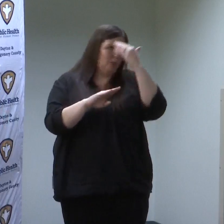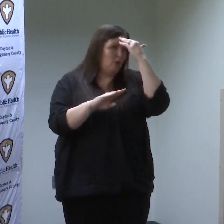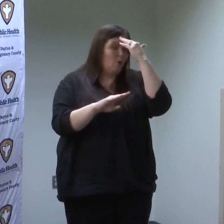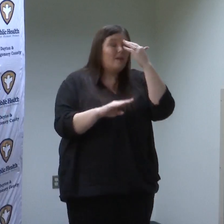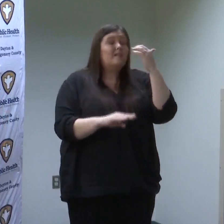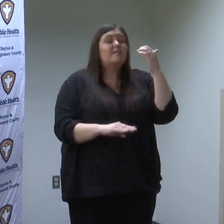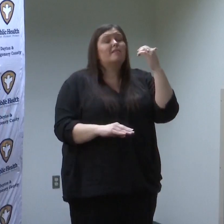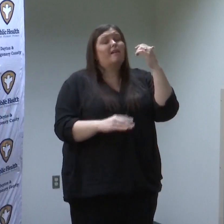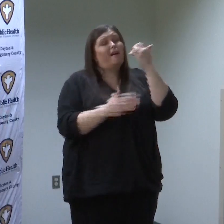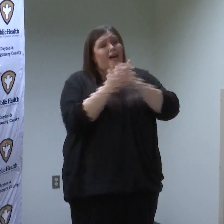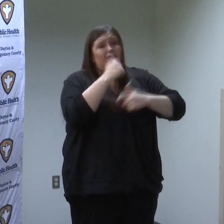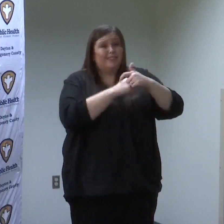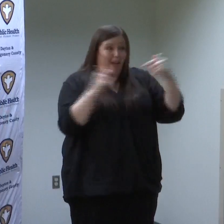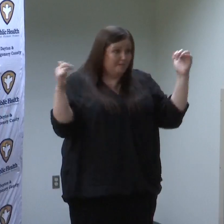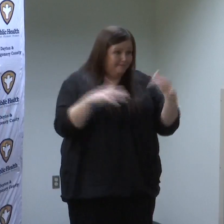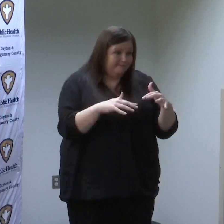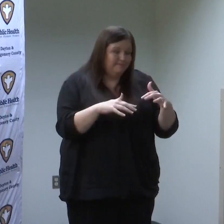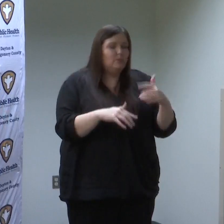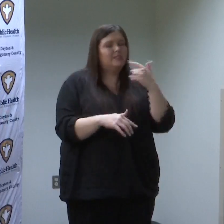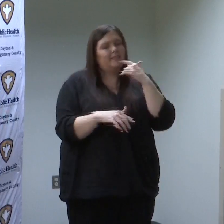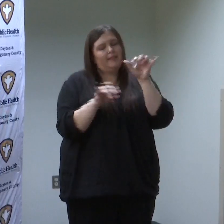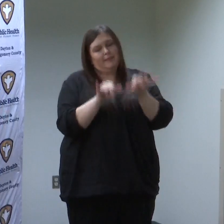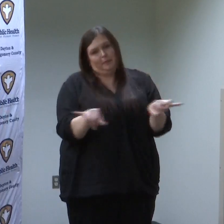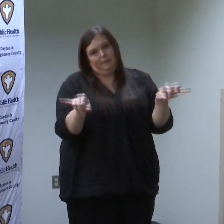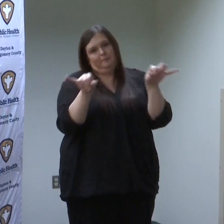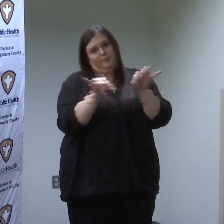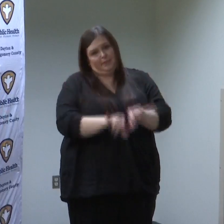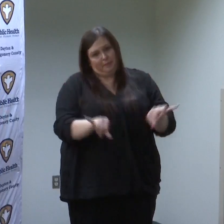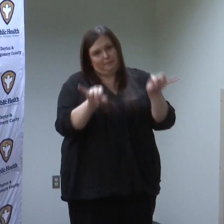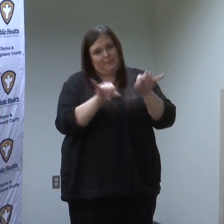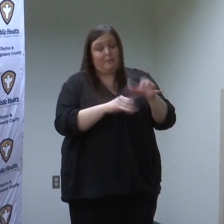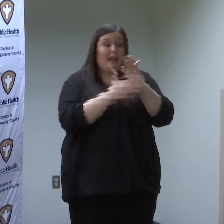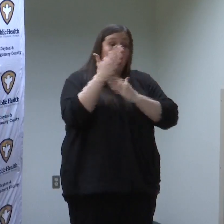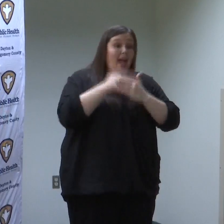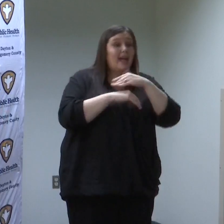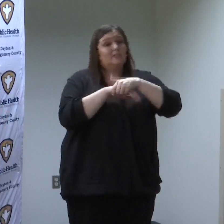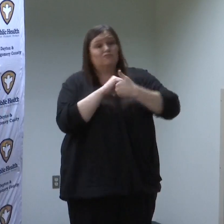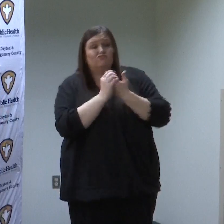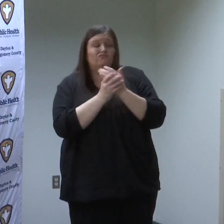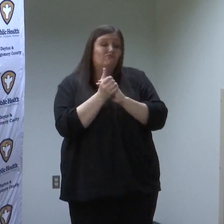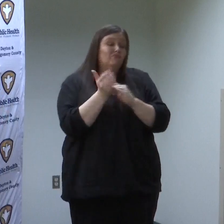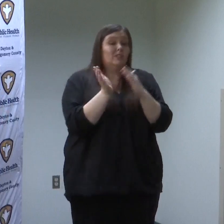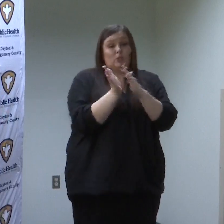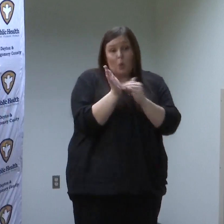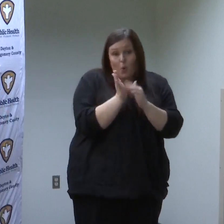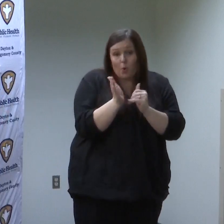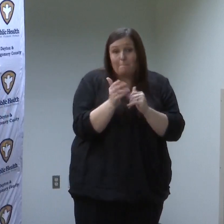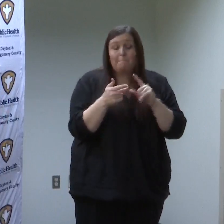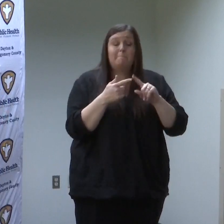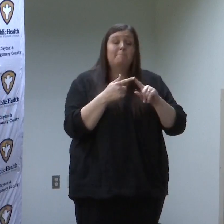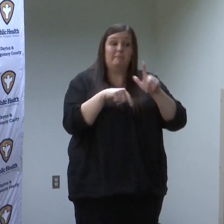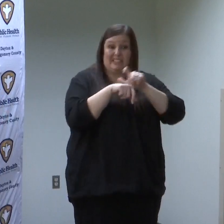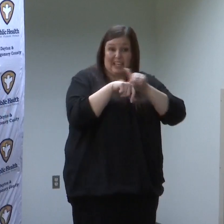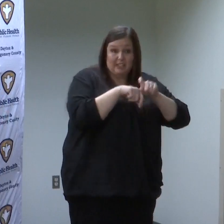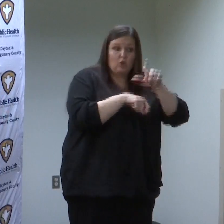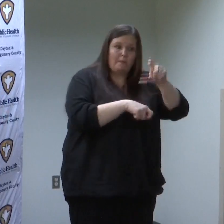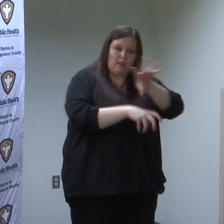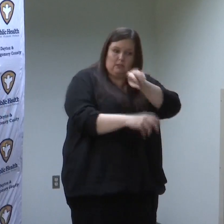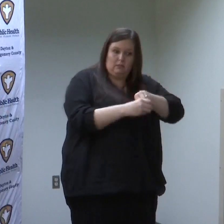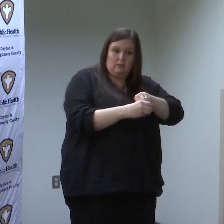it every single news conference. Wash your hands frequently, soap and water. If not, alcohol-based